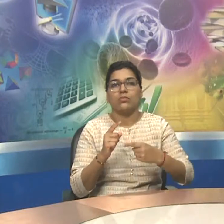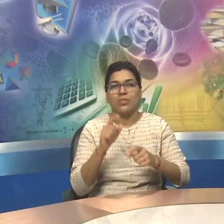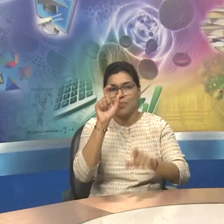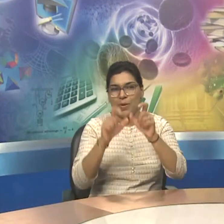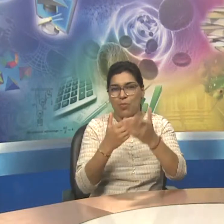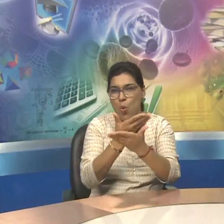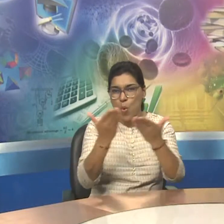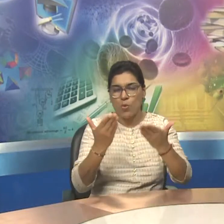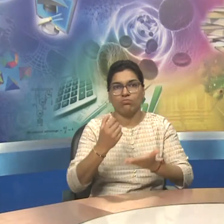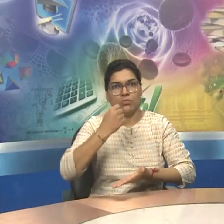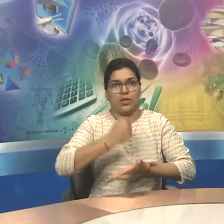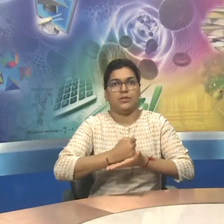they can be